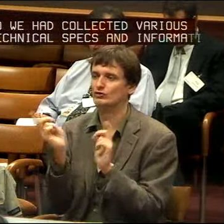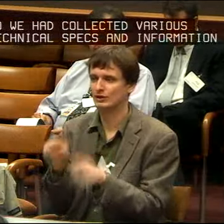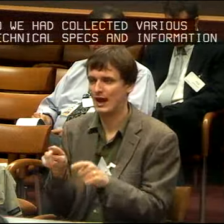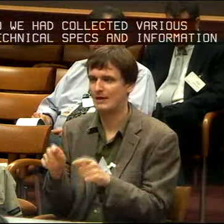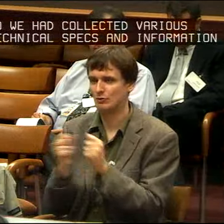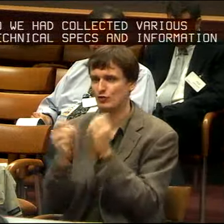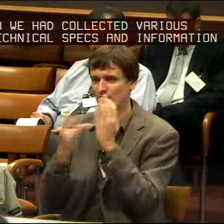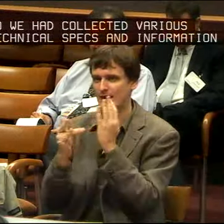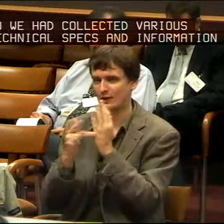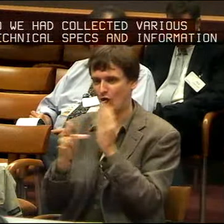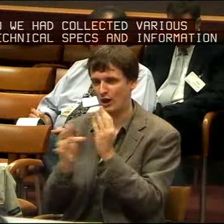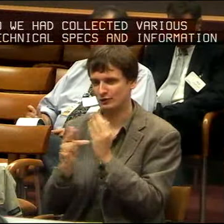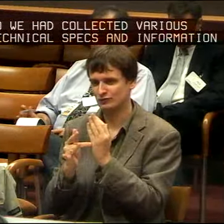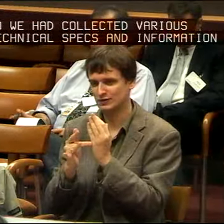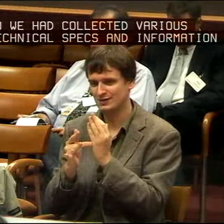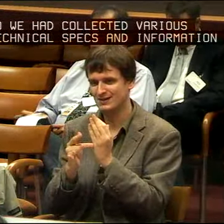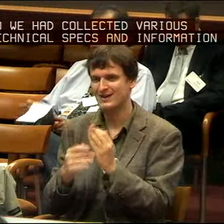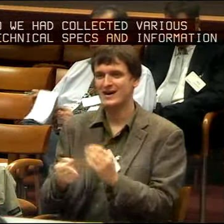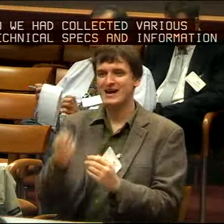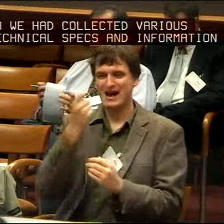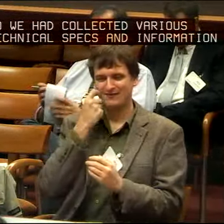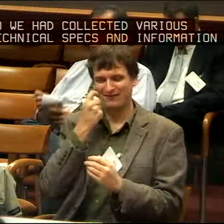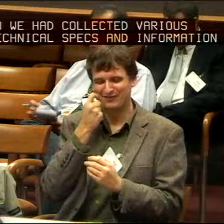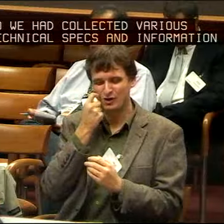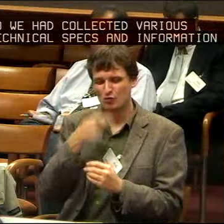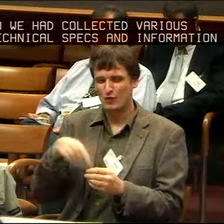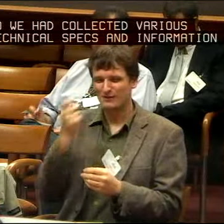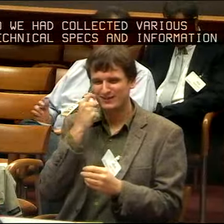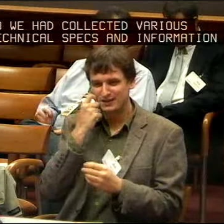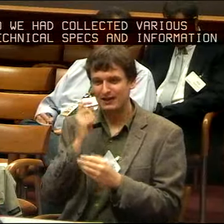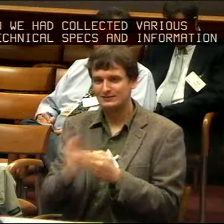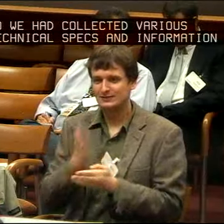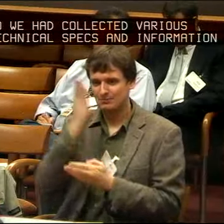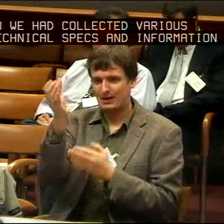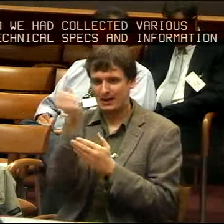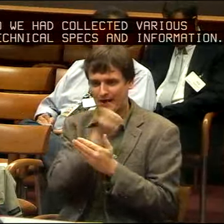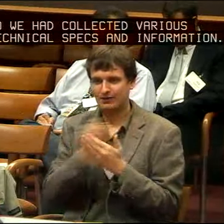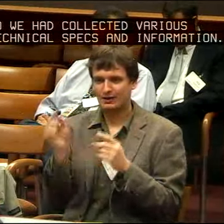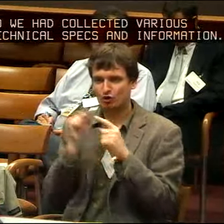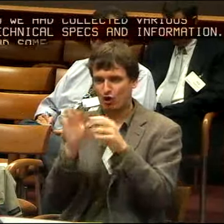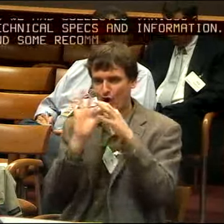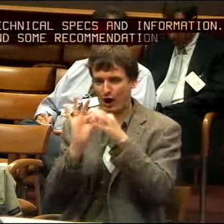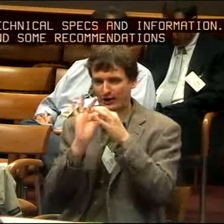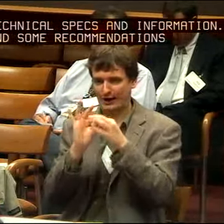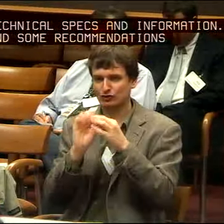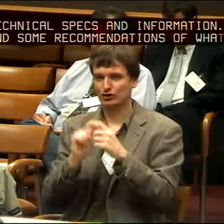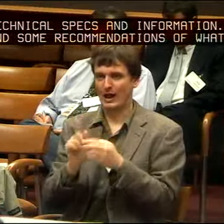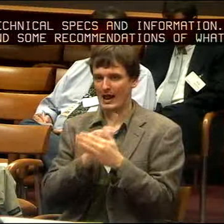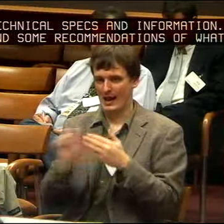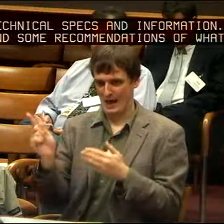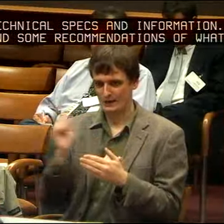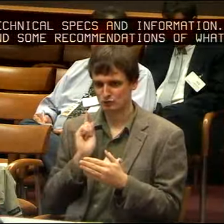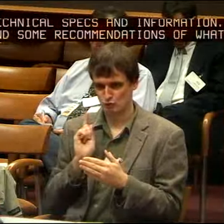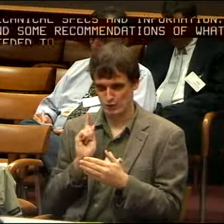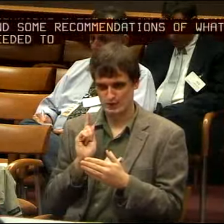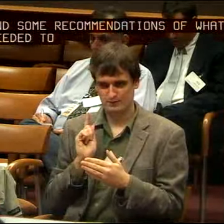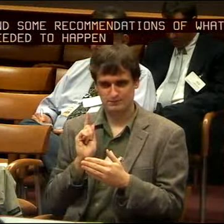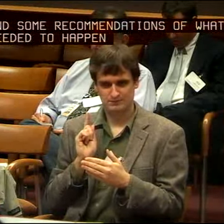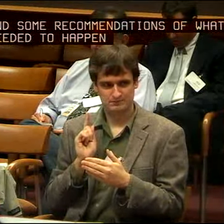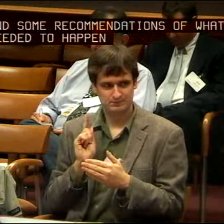some recommendations of what needed to happen in regards to technology. We also recently submitted everything last week